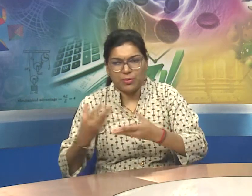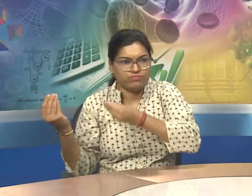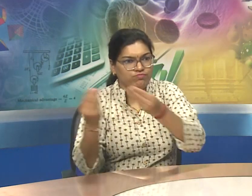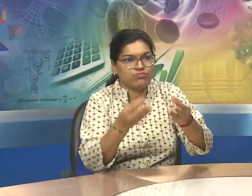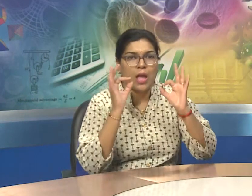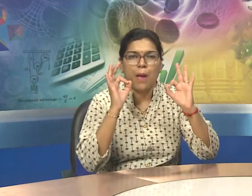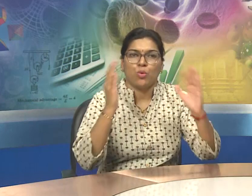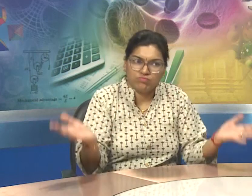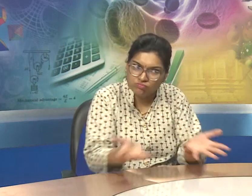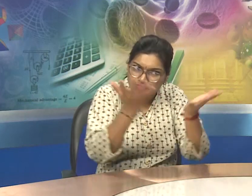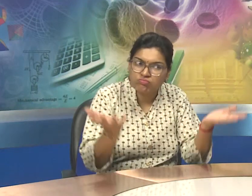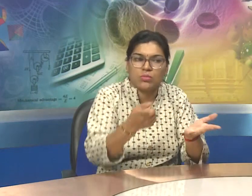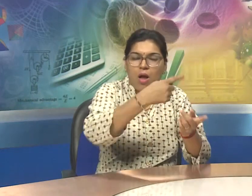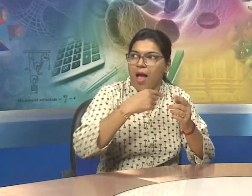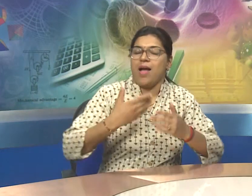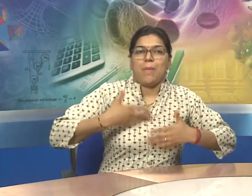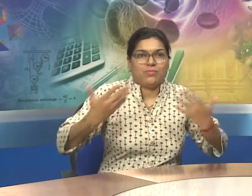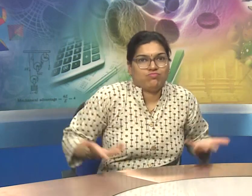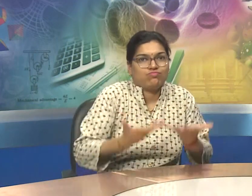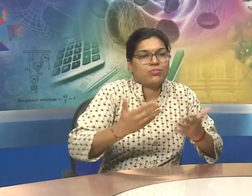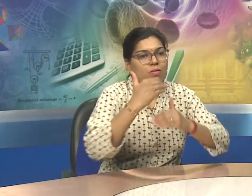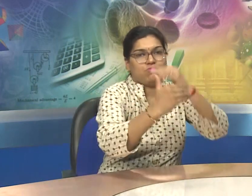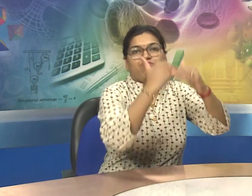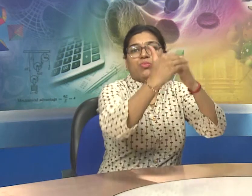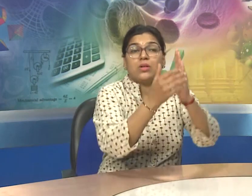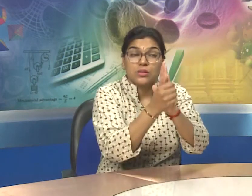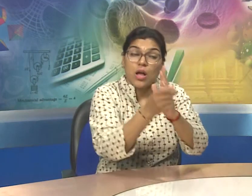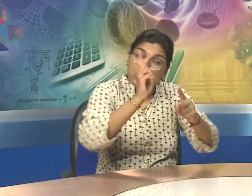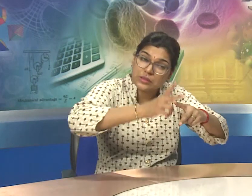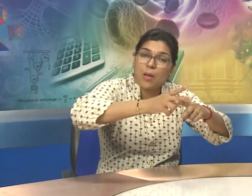manual work for the promotion of our culture